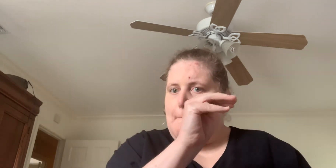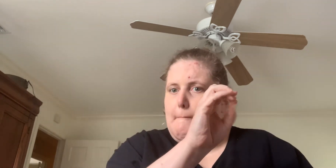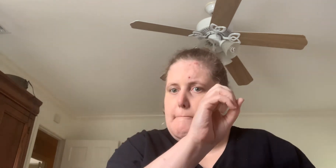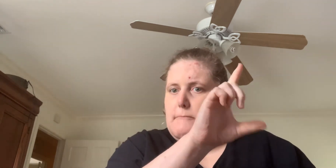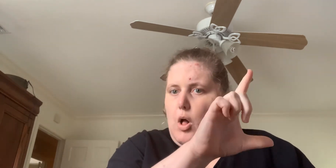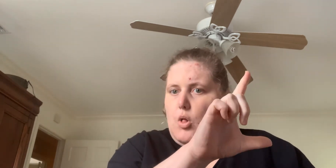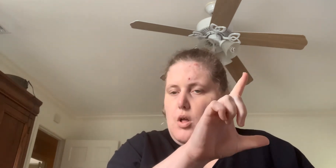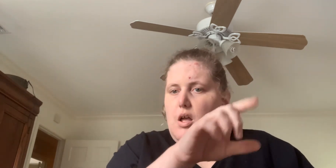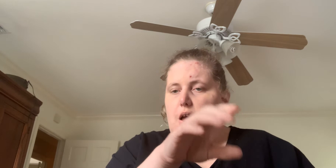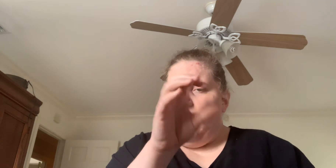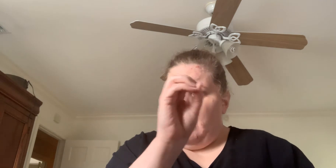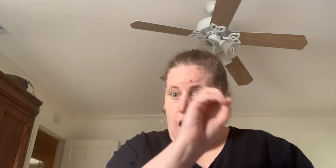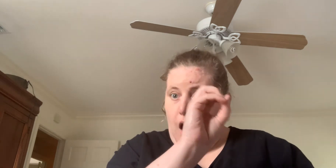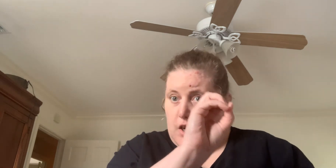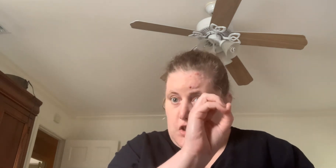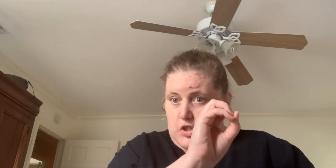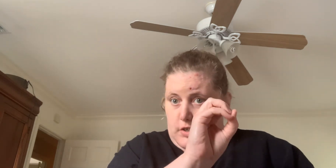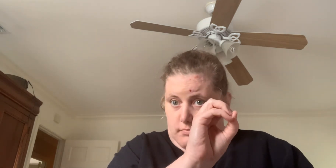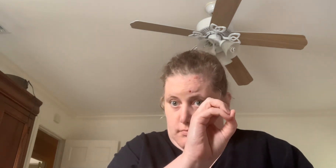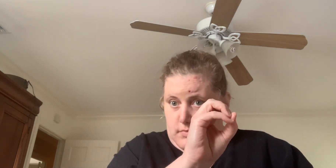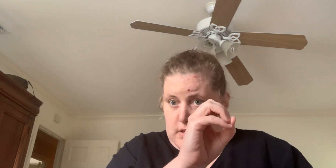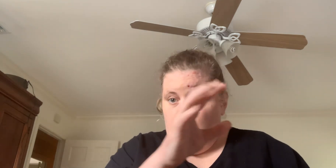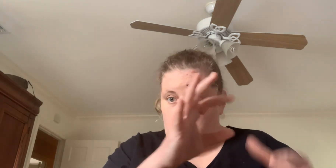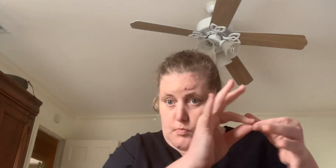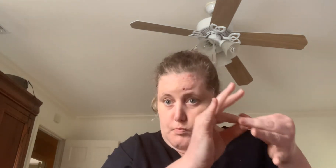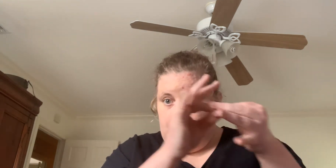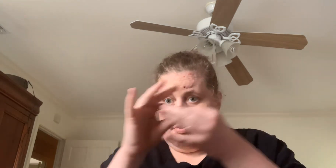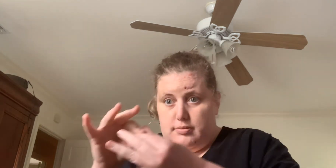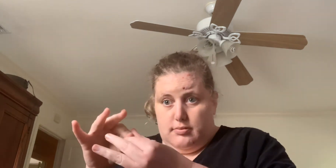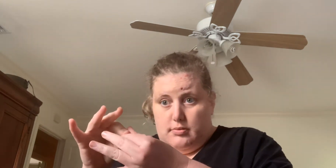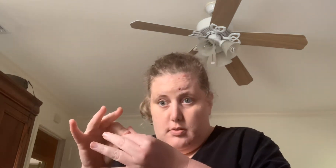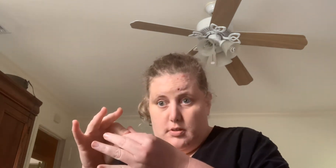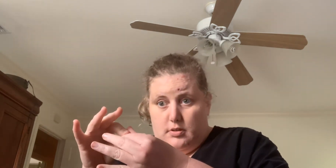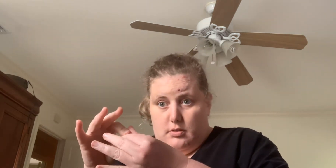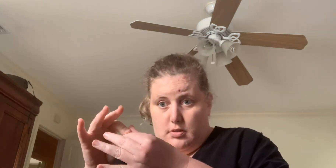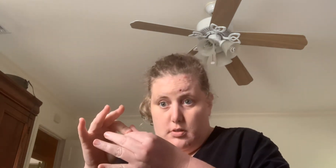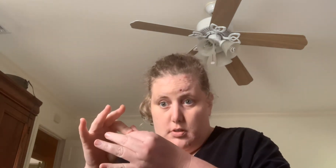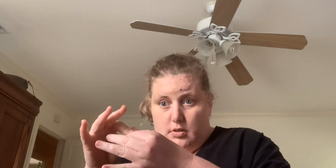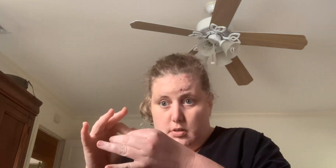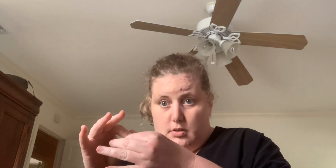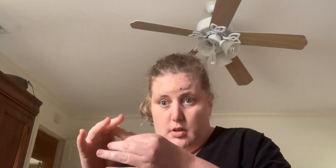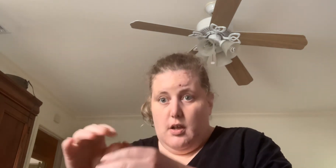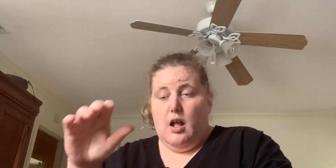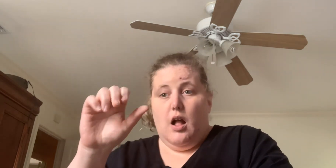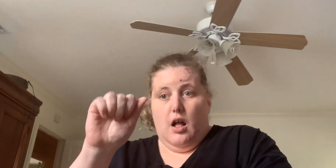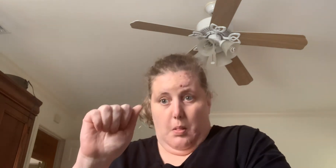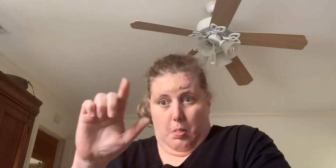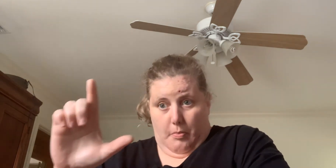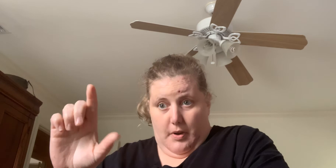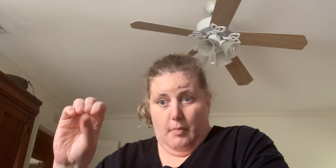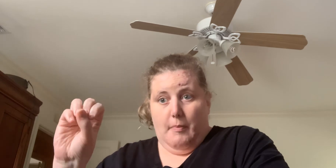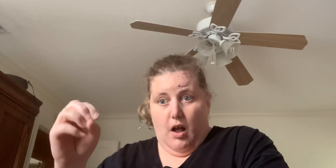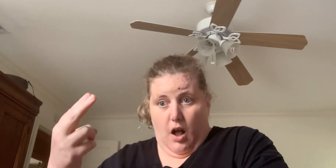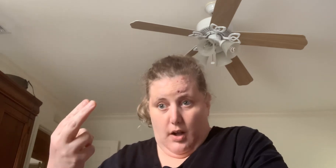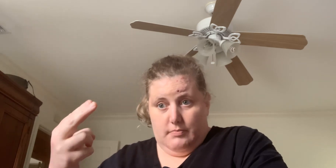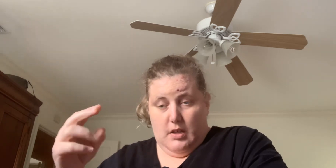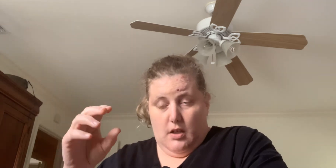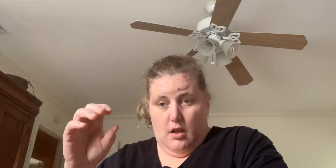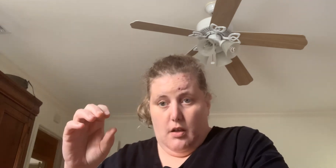with and the relationship of oxygen to aluminum oxide. So in our problem, we know for every